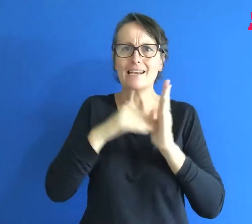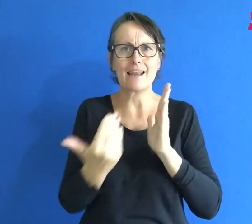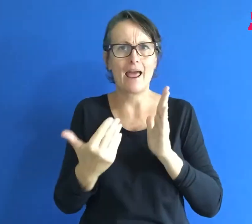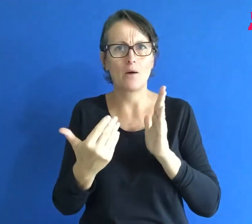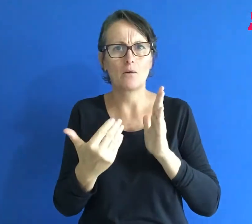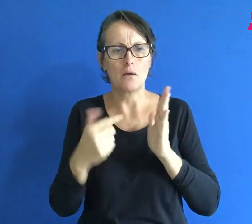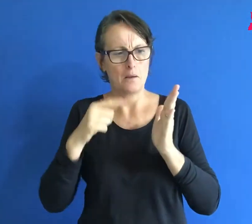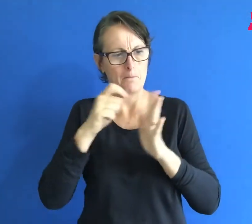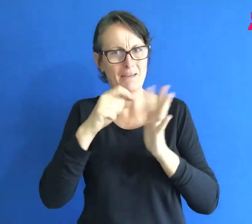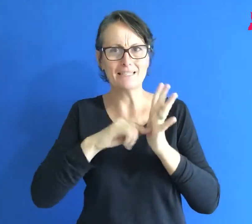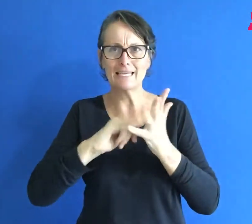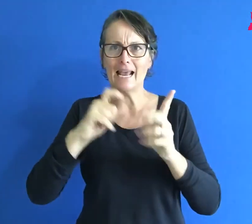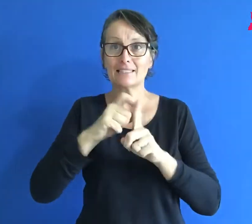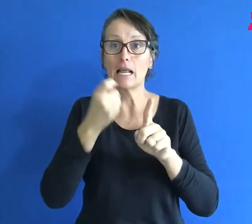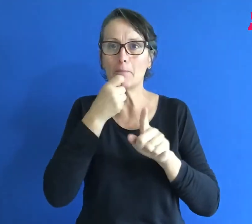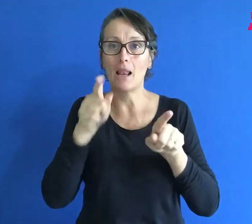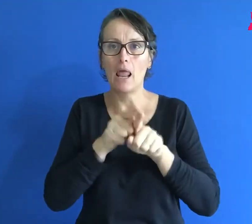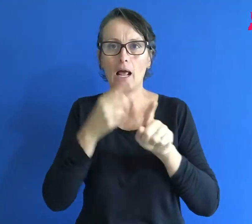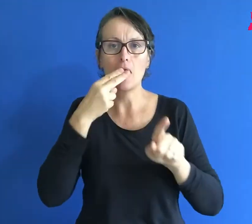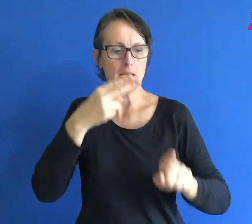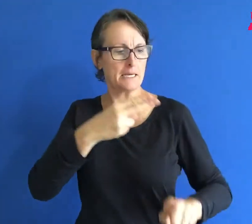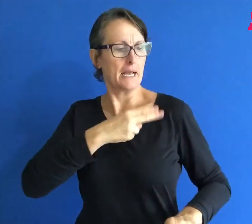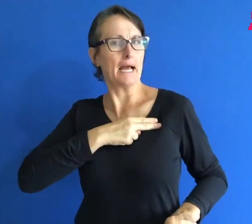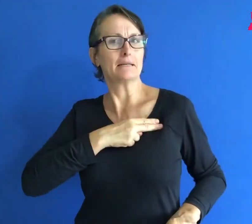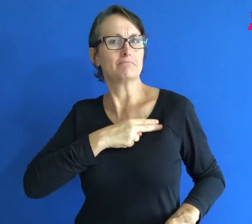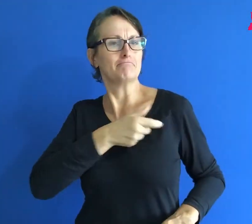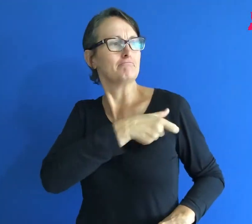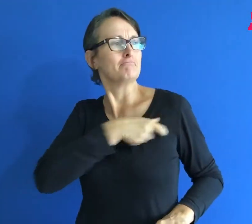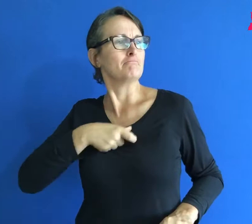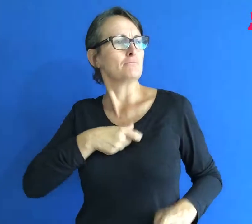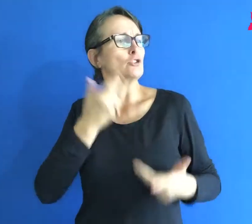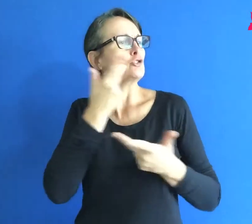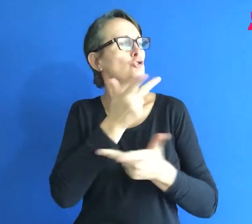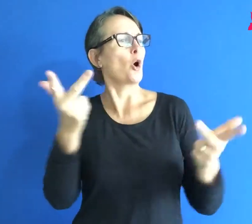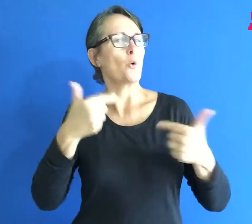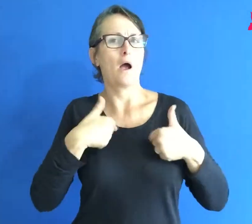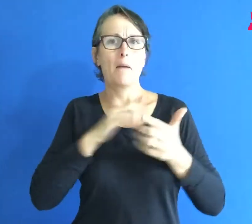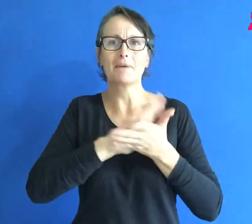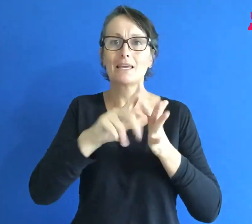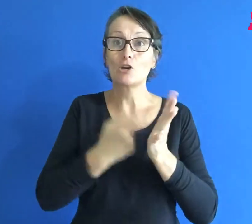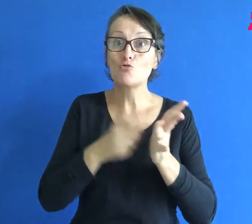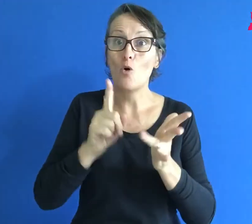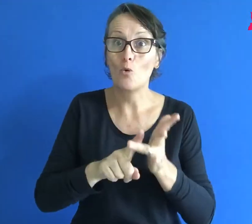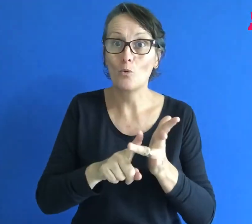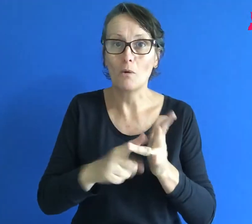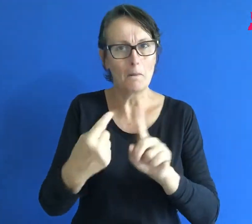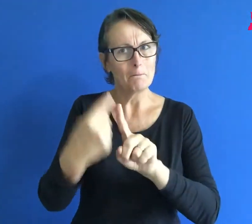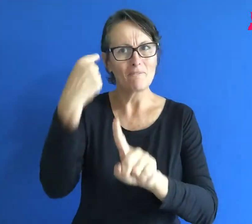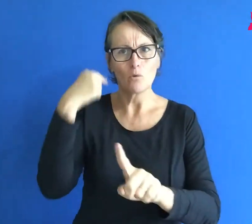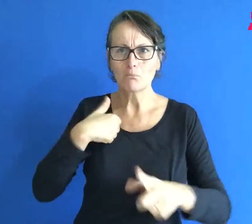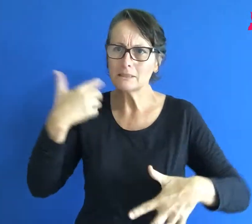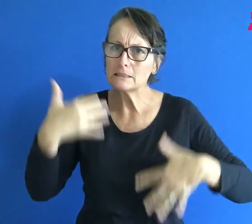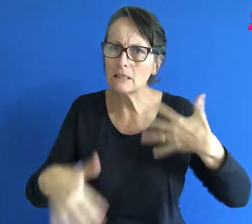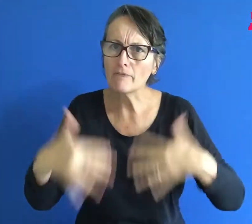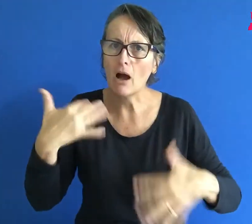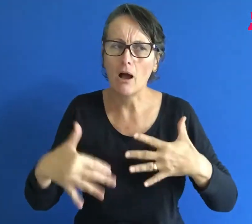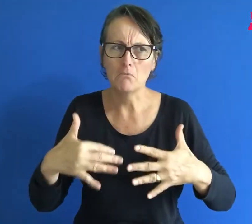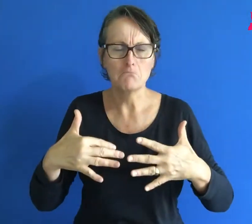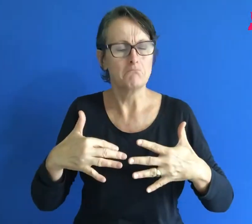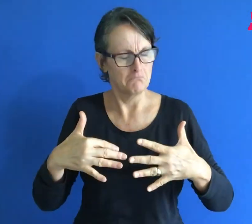PTSD badge, which means he must have done something incredibly heroic and suffered a very big trauma. So that's can build into